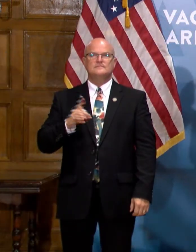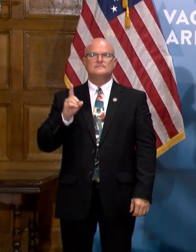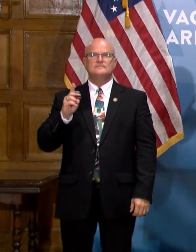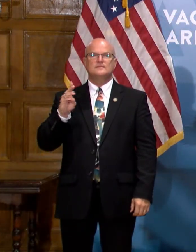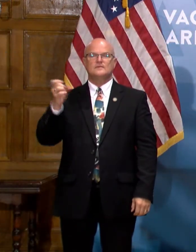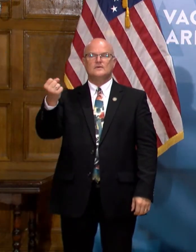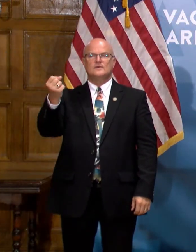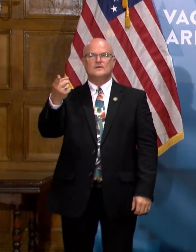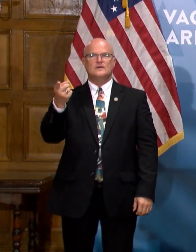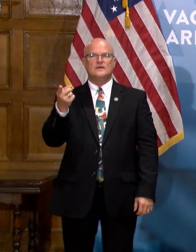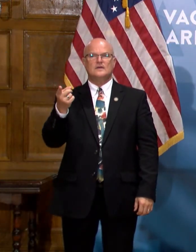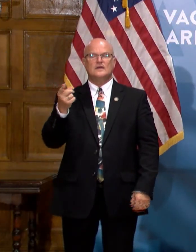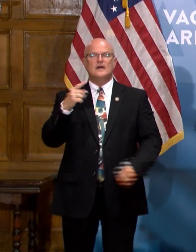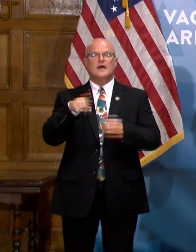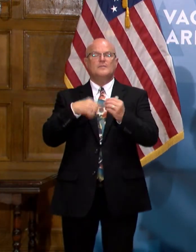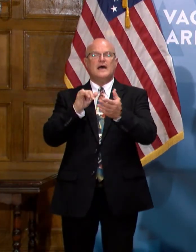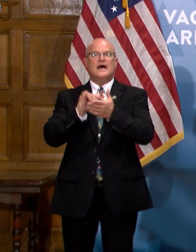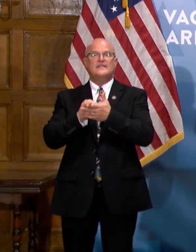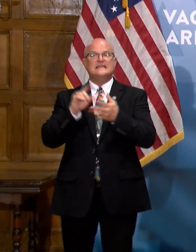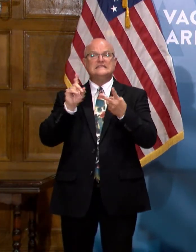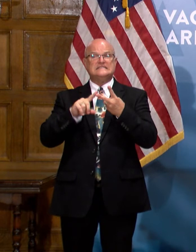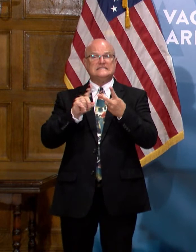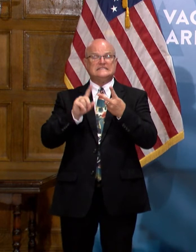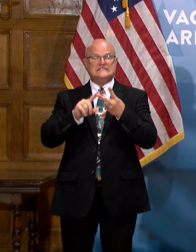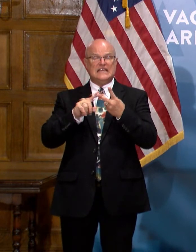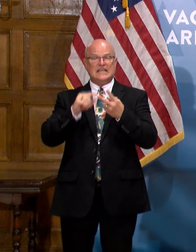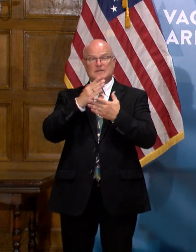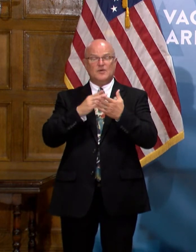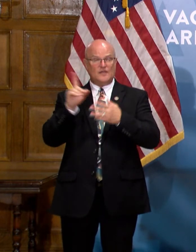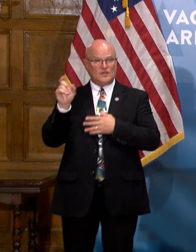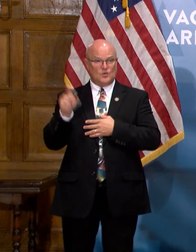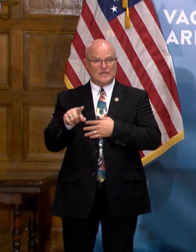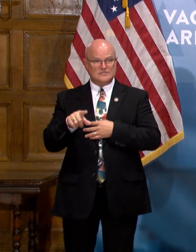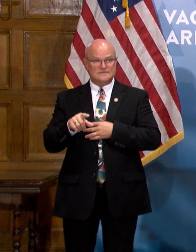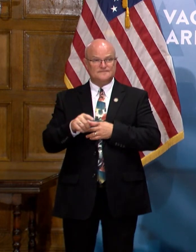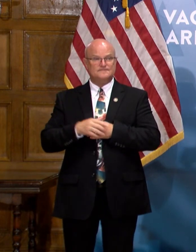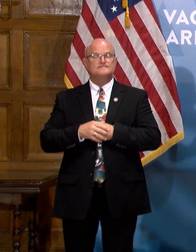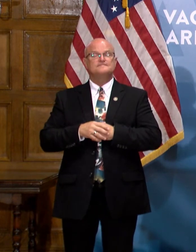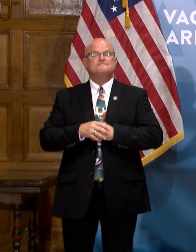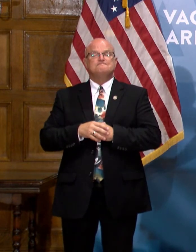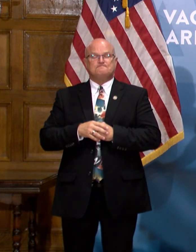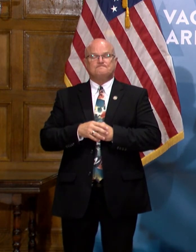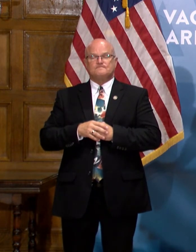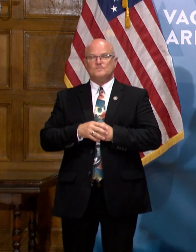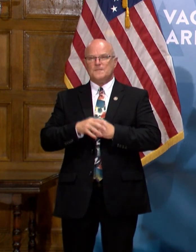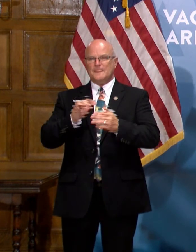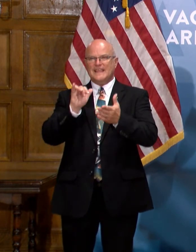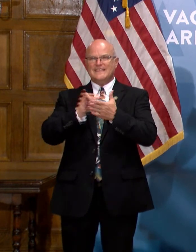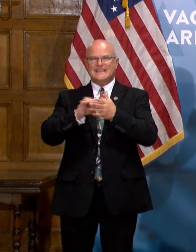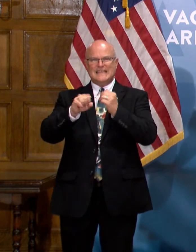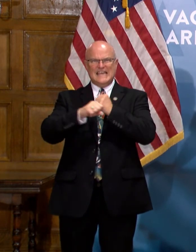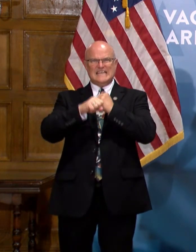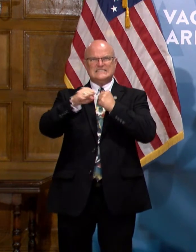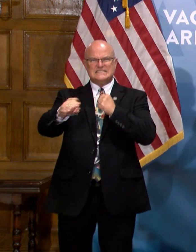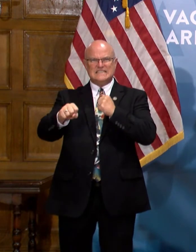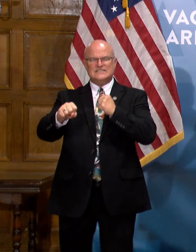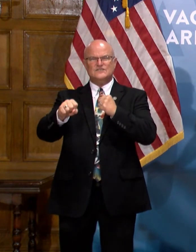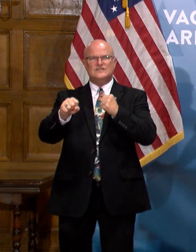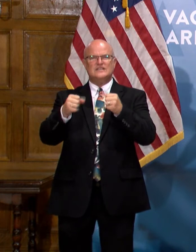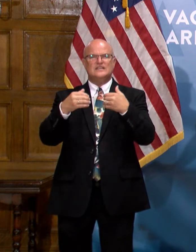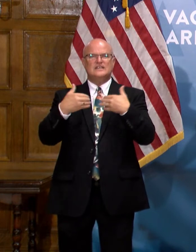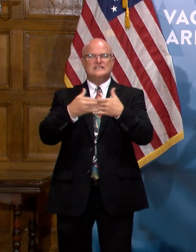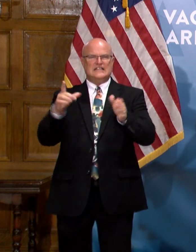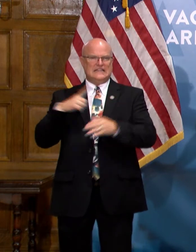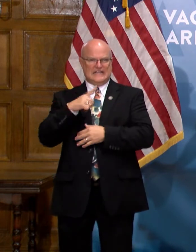Well, just a second. In reference to the second part of the question, the extended general